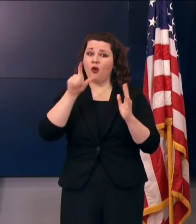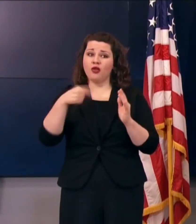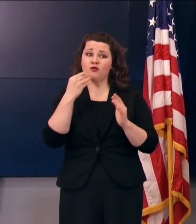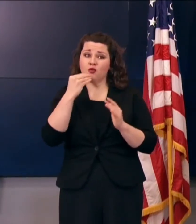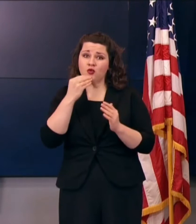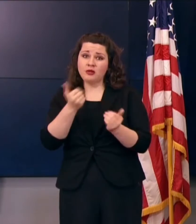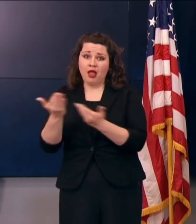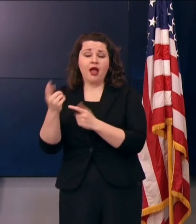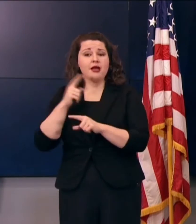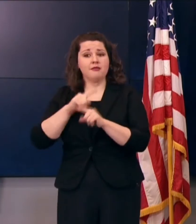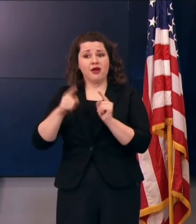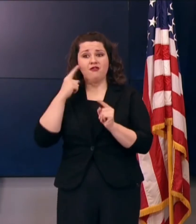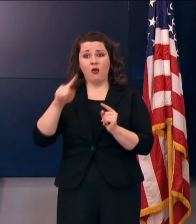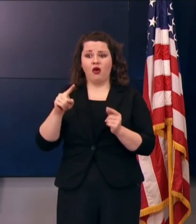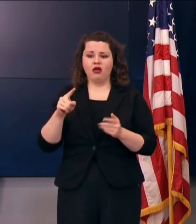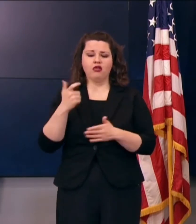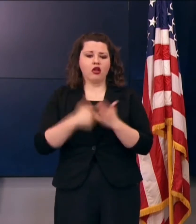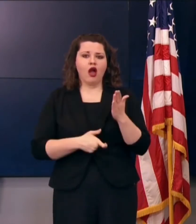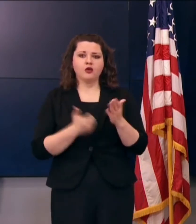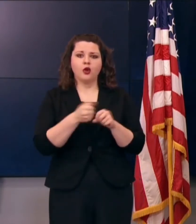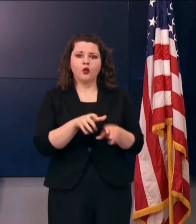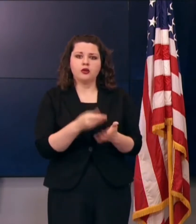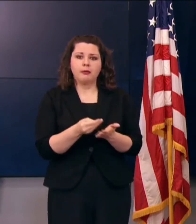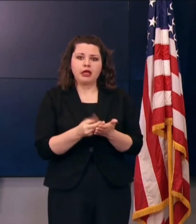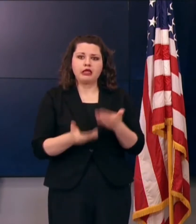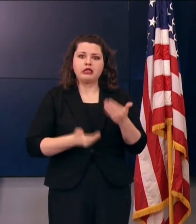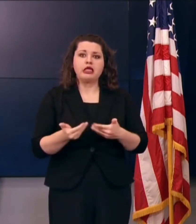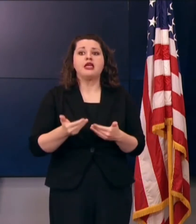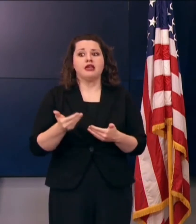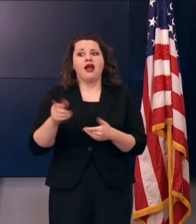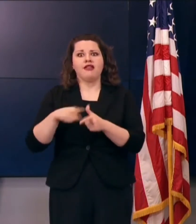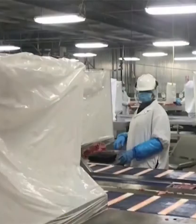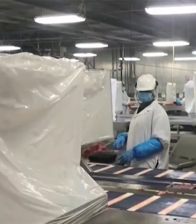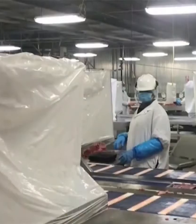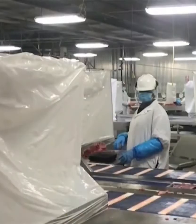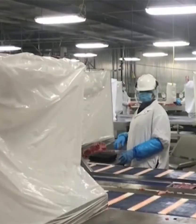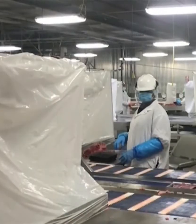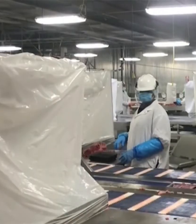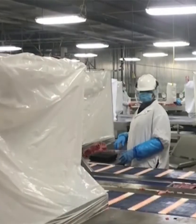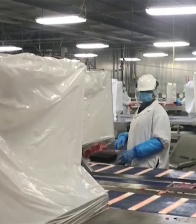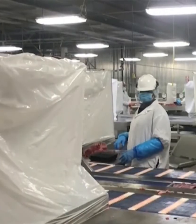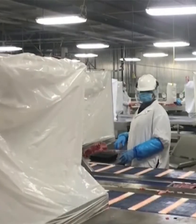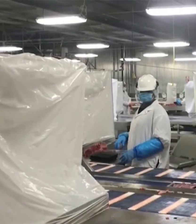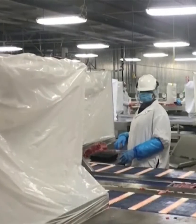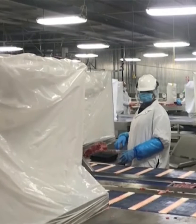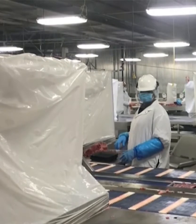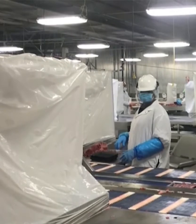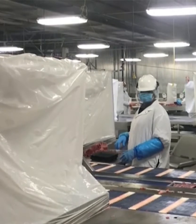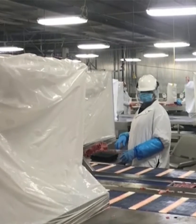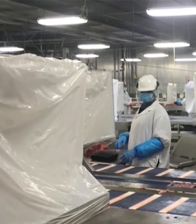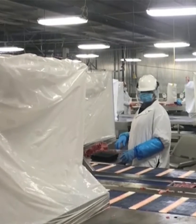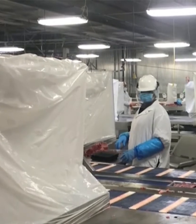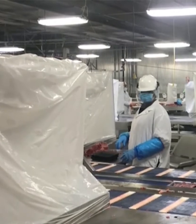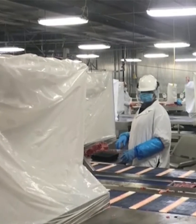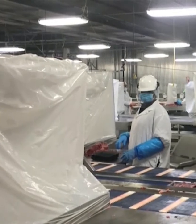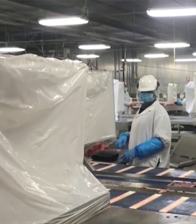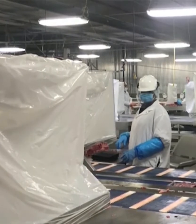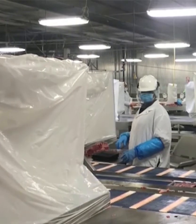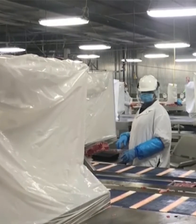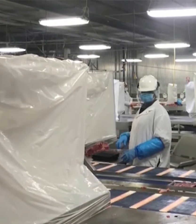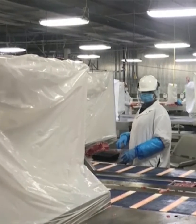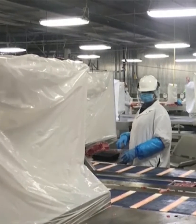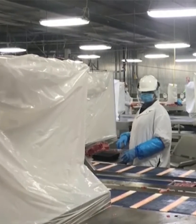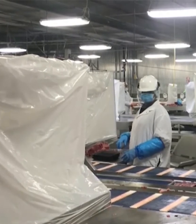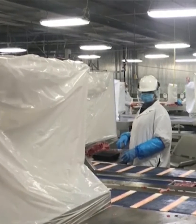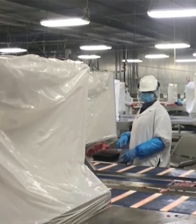supply, but for the cost of food going forward. Governor Reynolds says that she is working closely with meatpacking plants